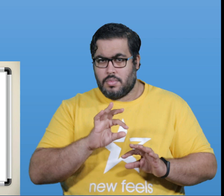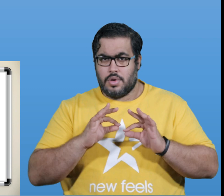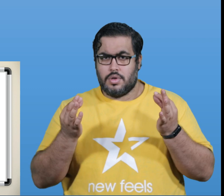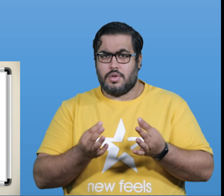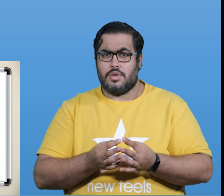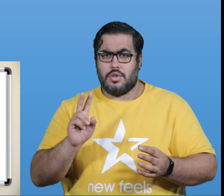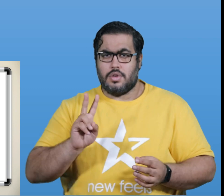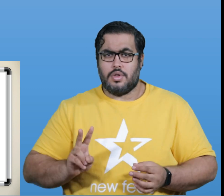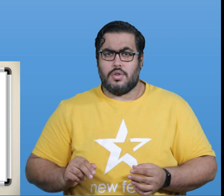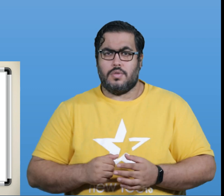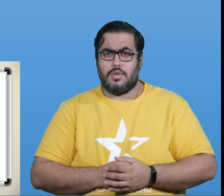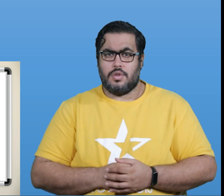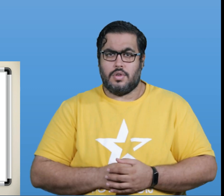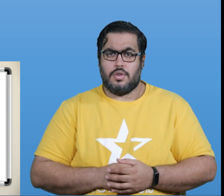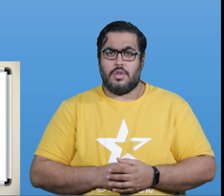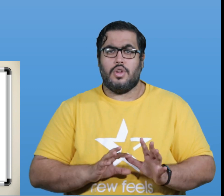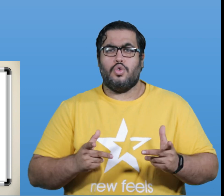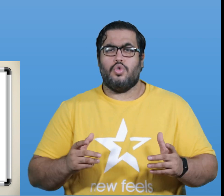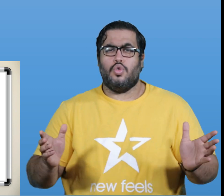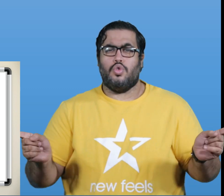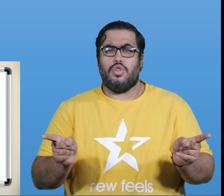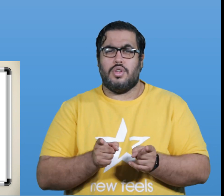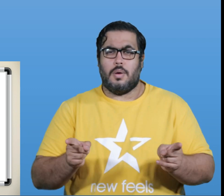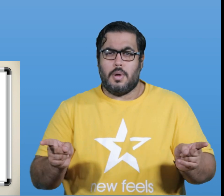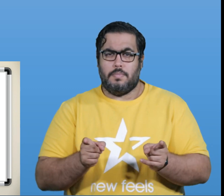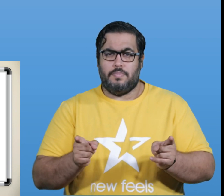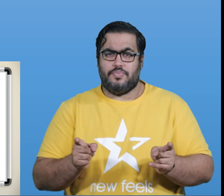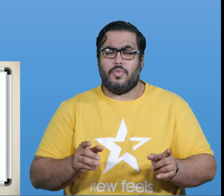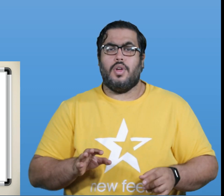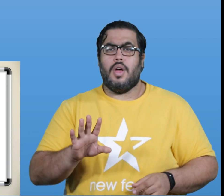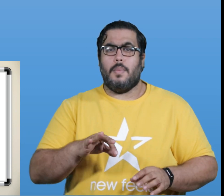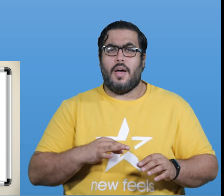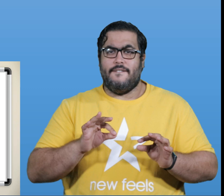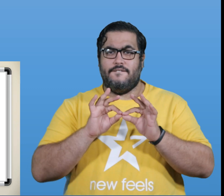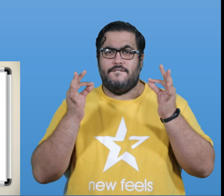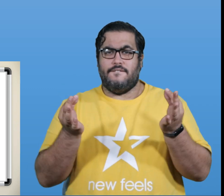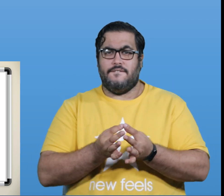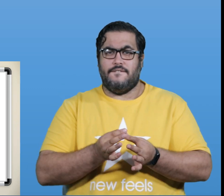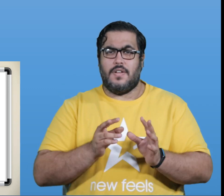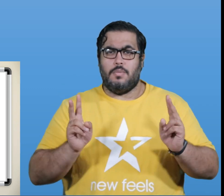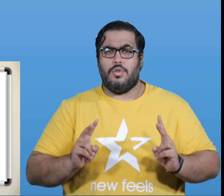And to sum up, this is why my favorite family occasions are graduations. Okay, so we have